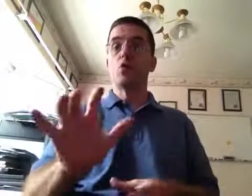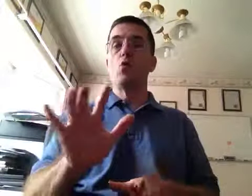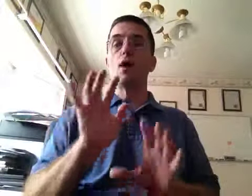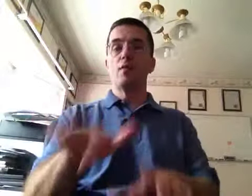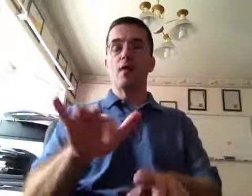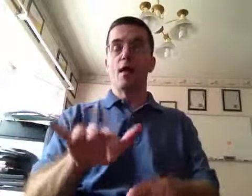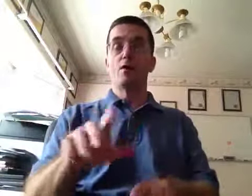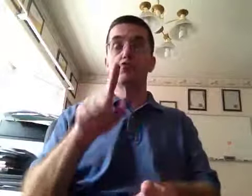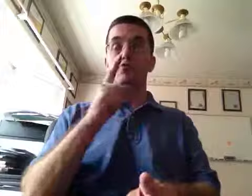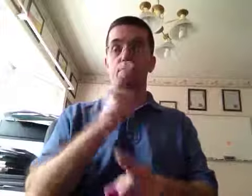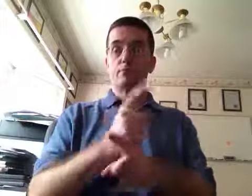learn to act right.